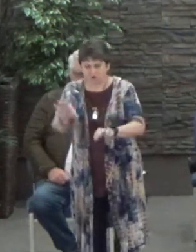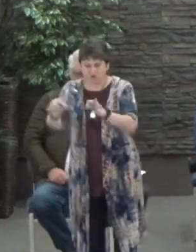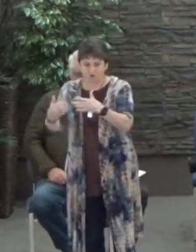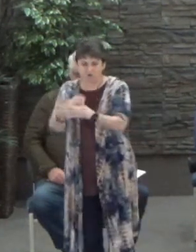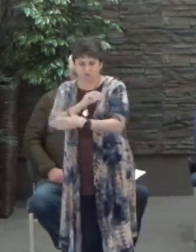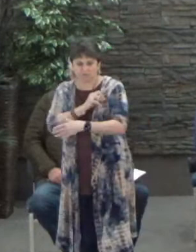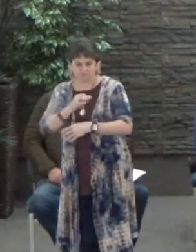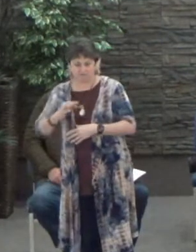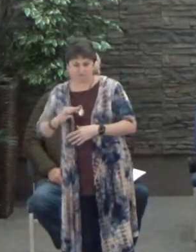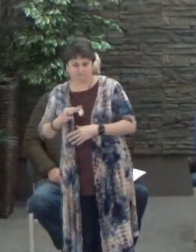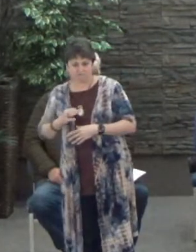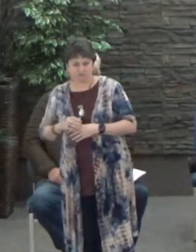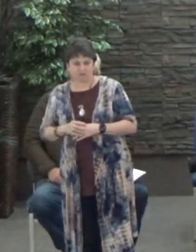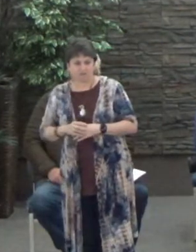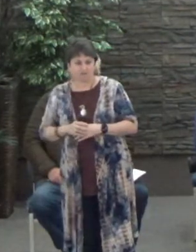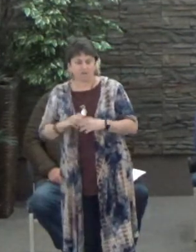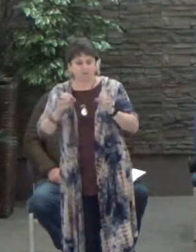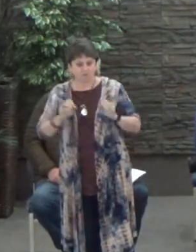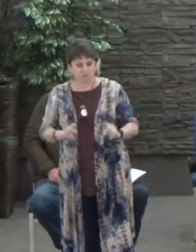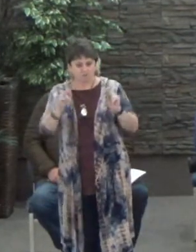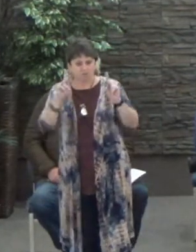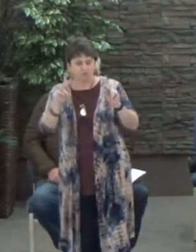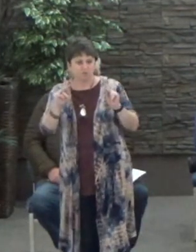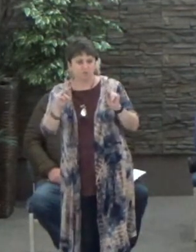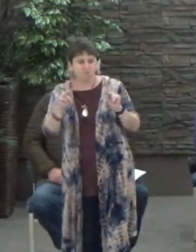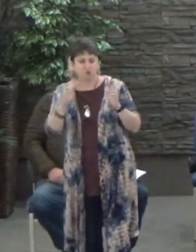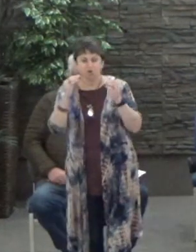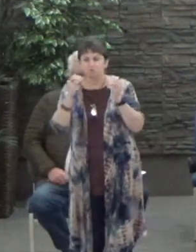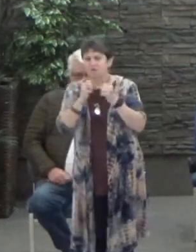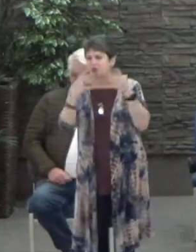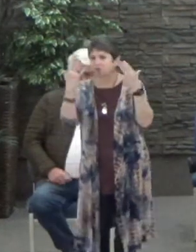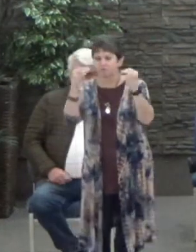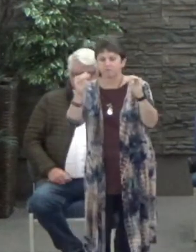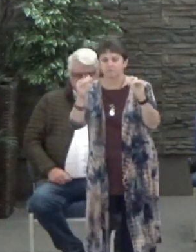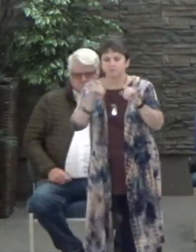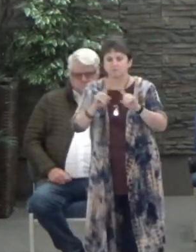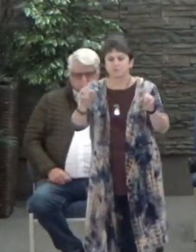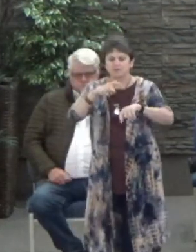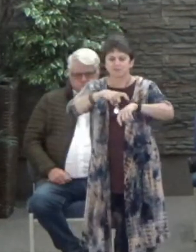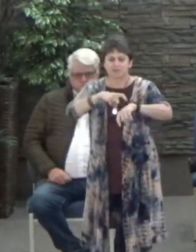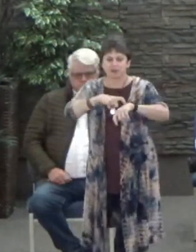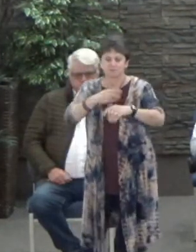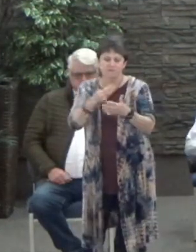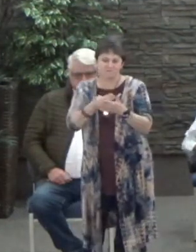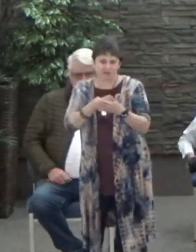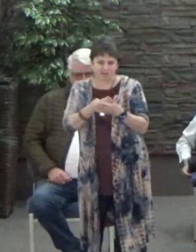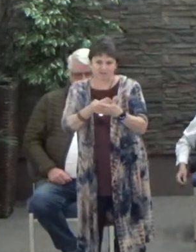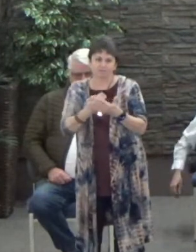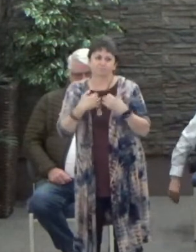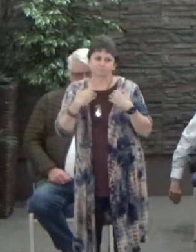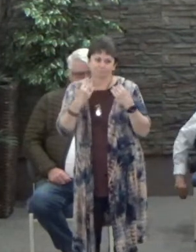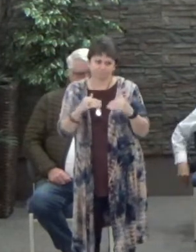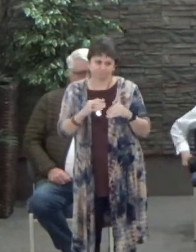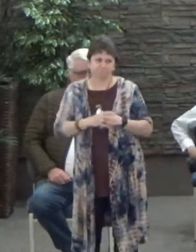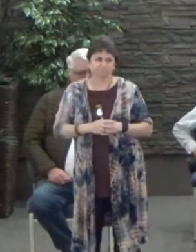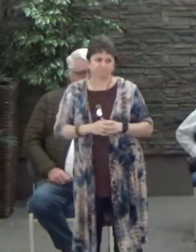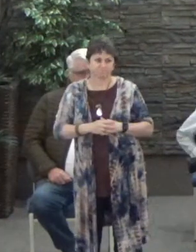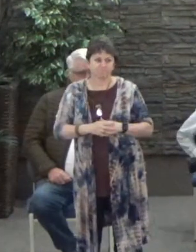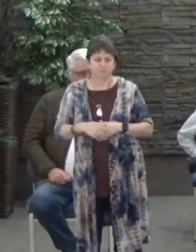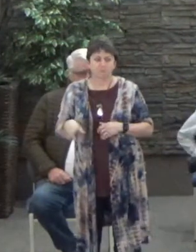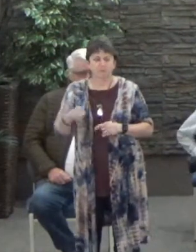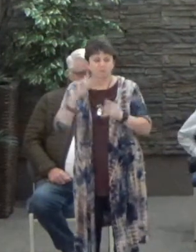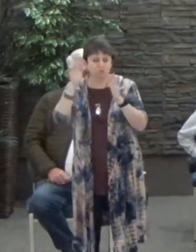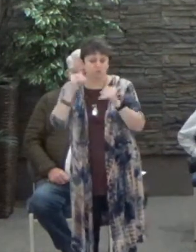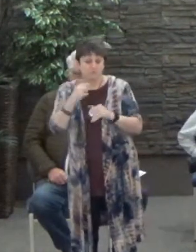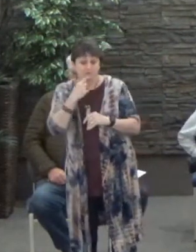staff. The opportunities are probably limitless, but time and finances are not. As you can